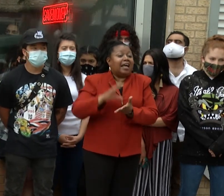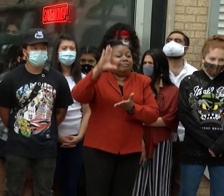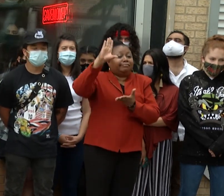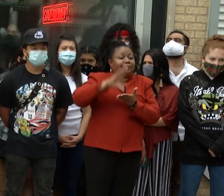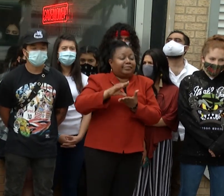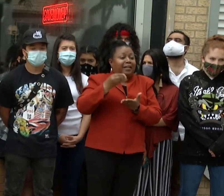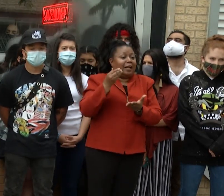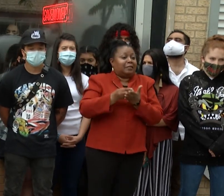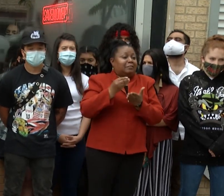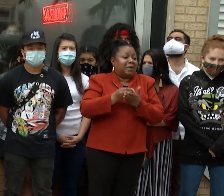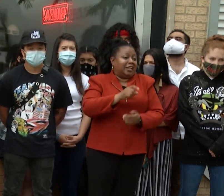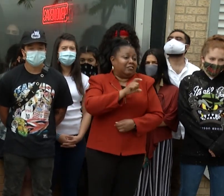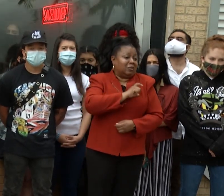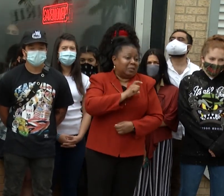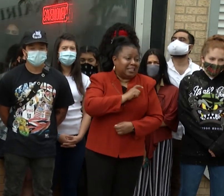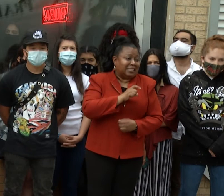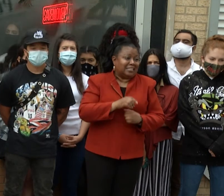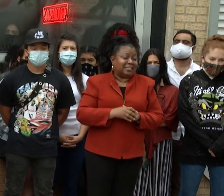police,